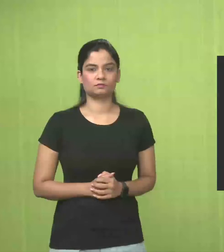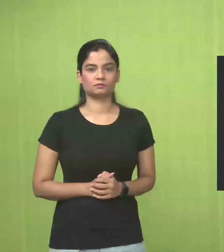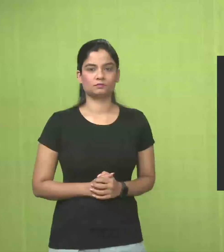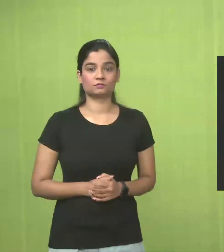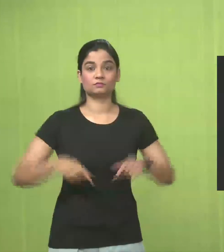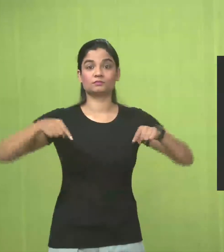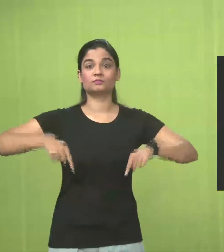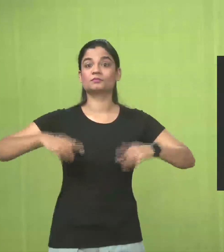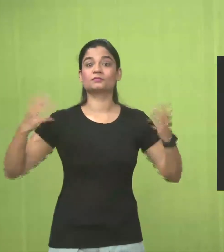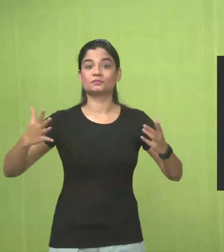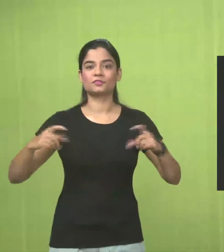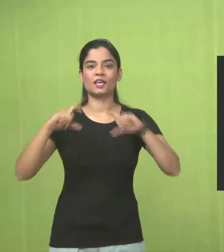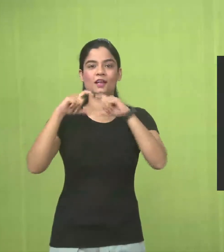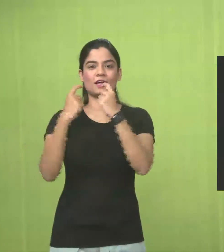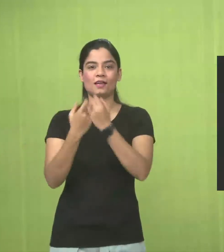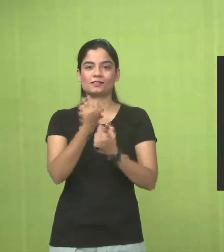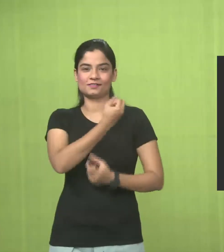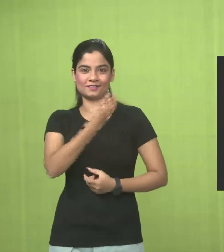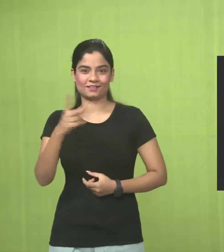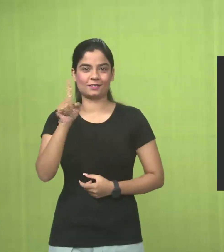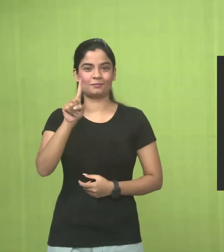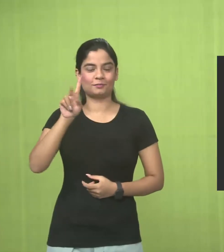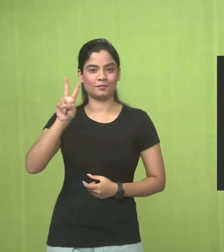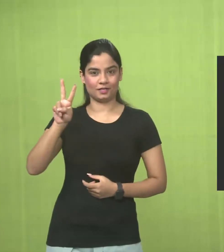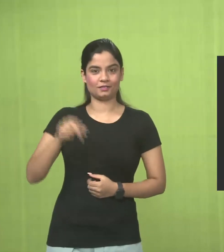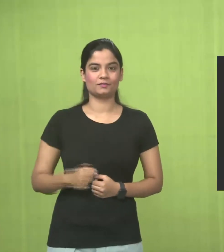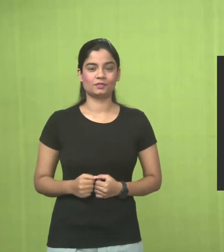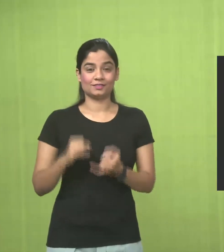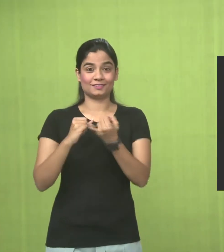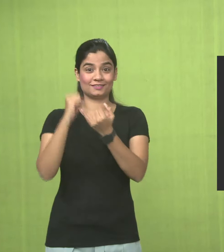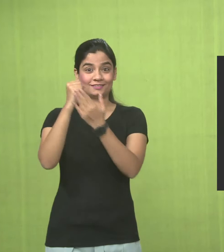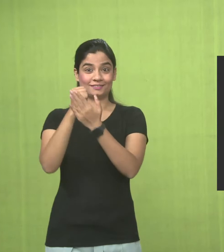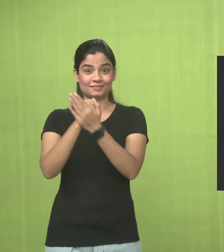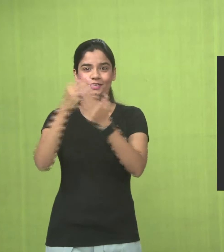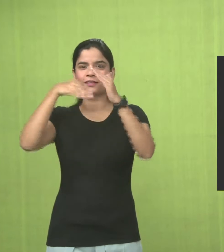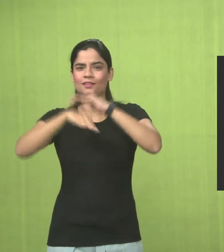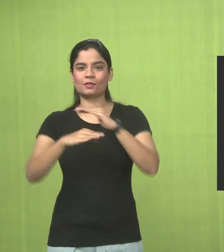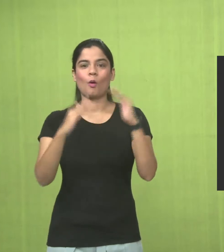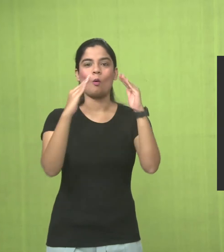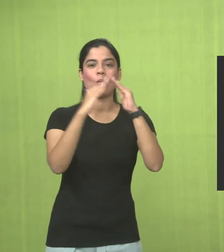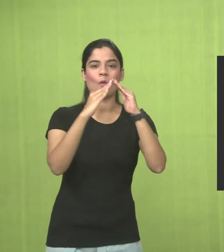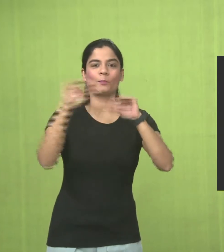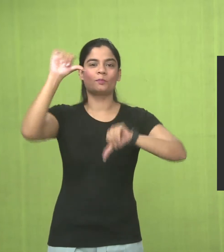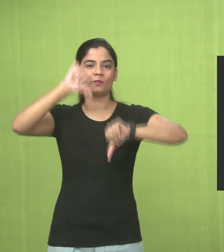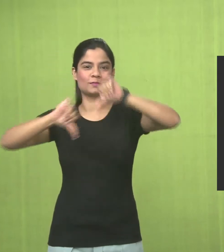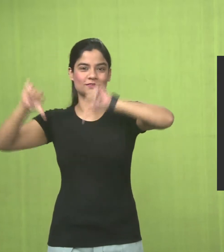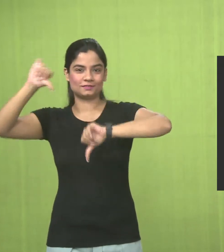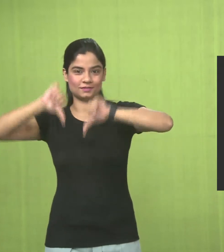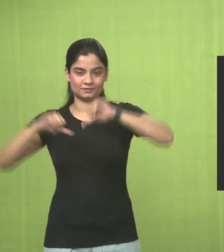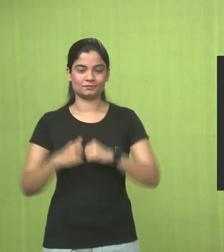This is class 12. The subject is home science. Lesson number